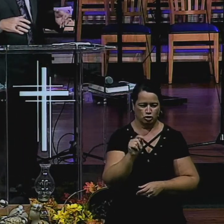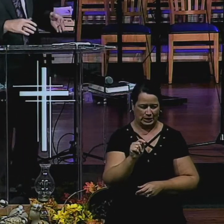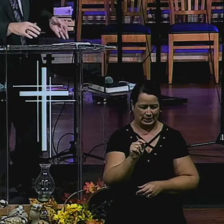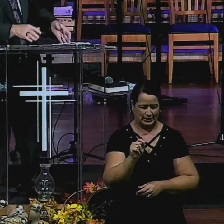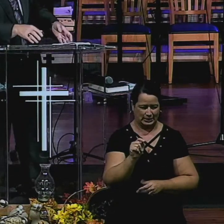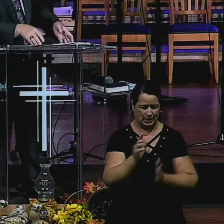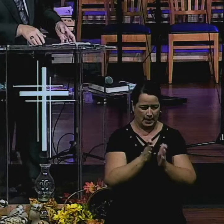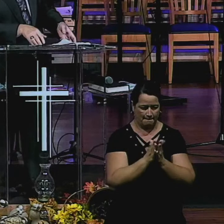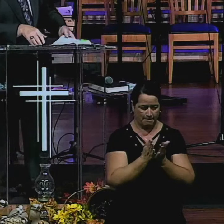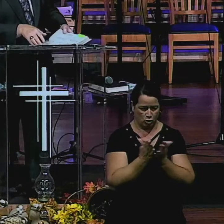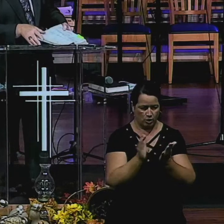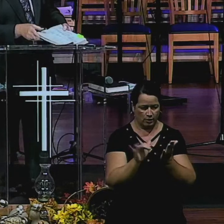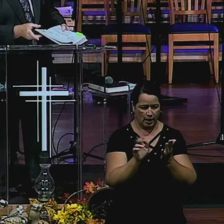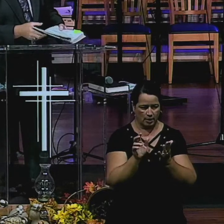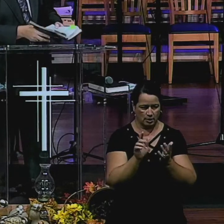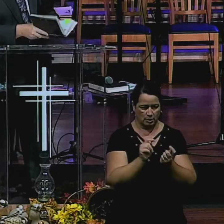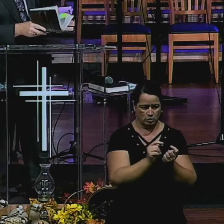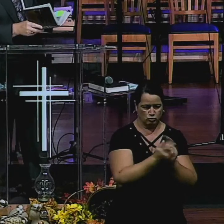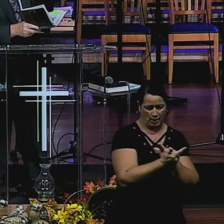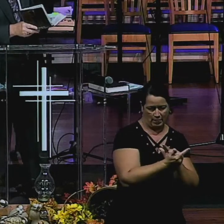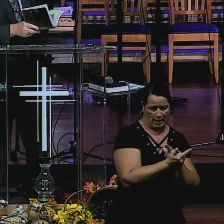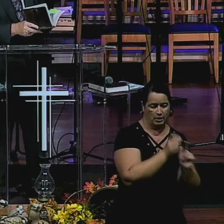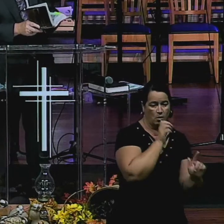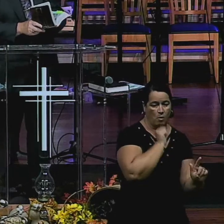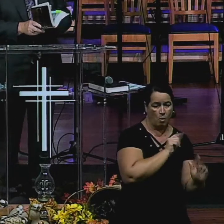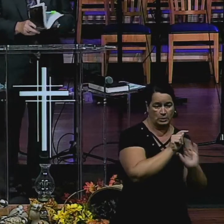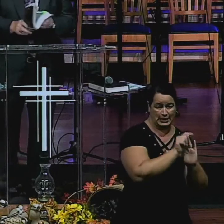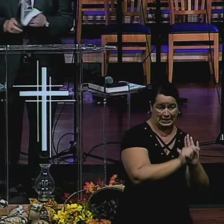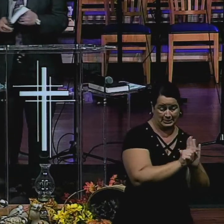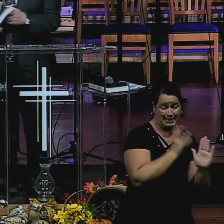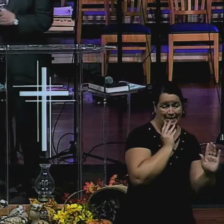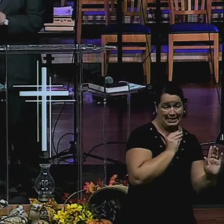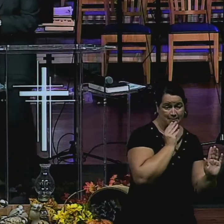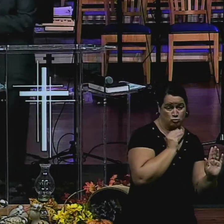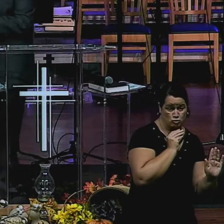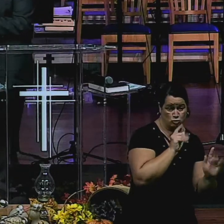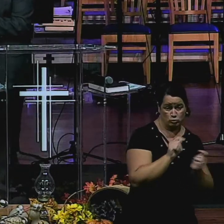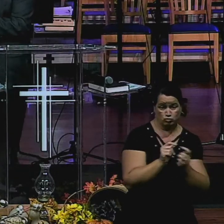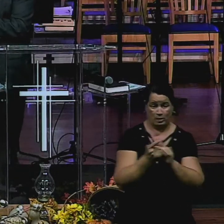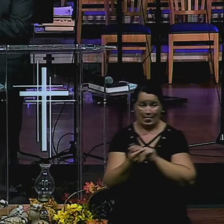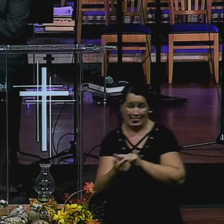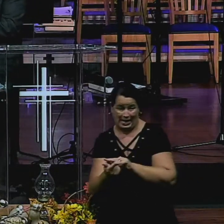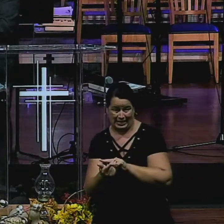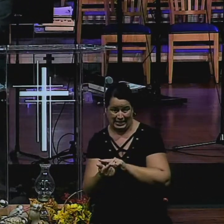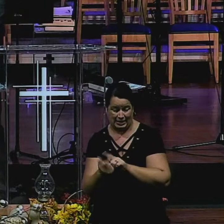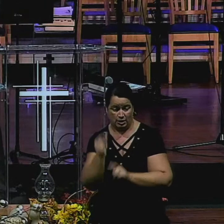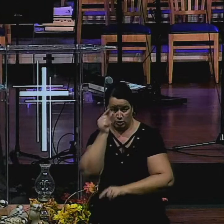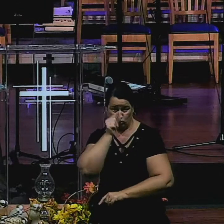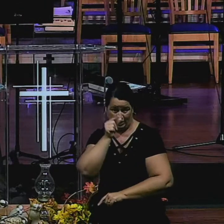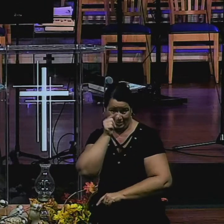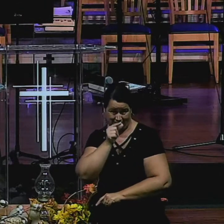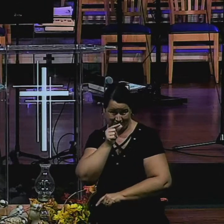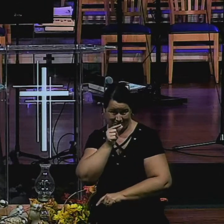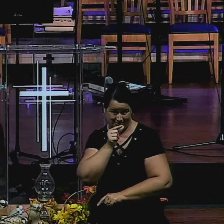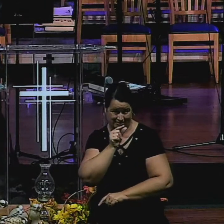was a book that transferred the Old Testament, which was written in Hebrew, it translated it into Greek.